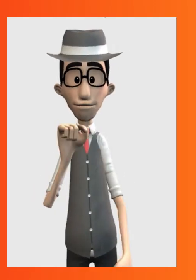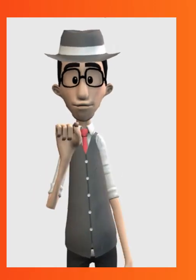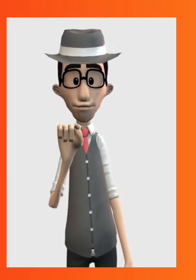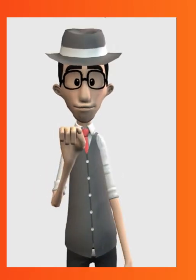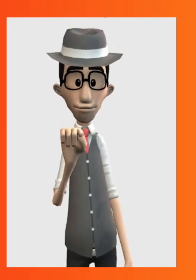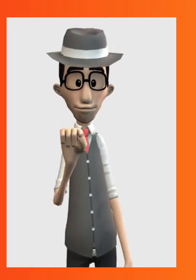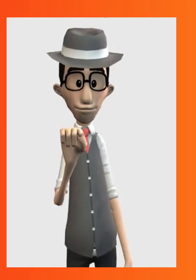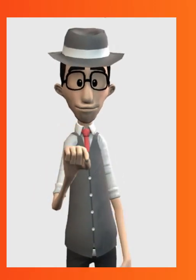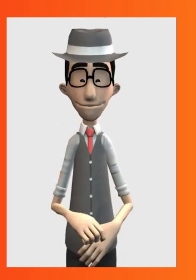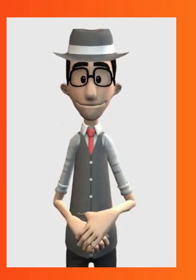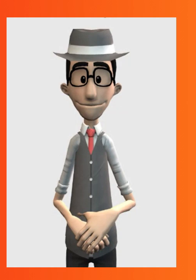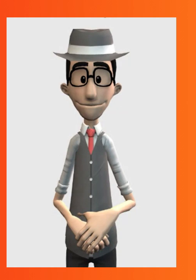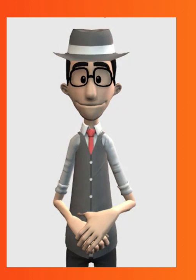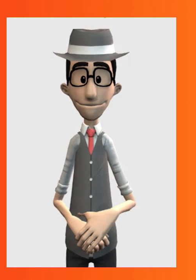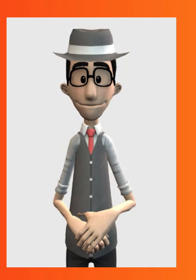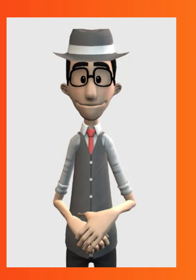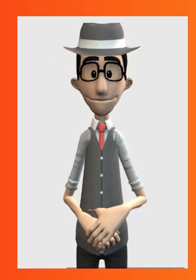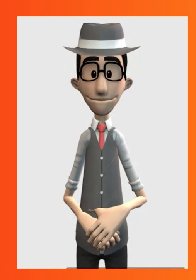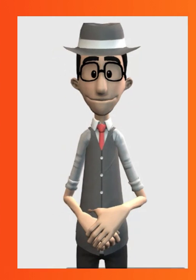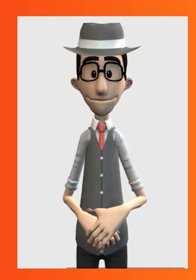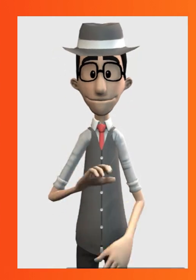How are you?